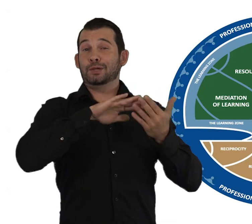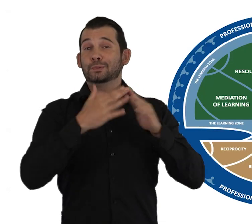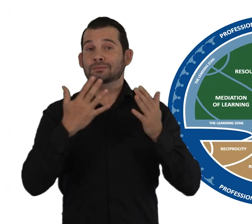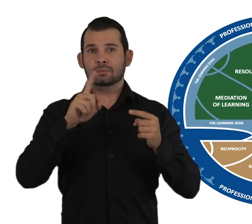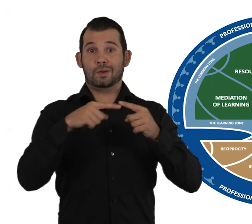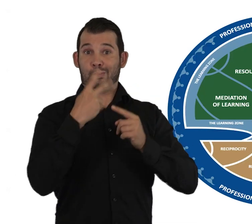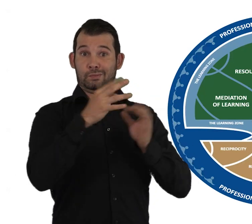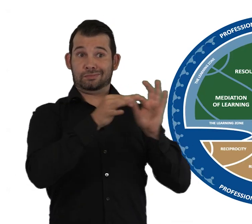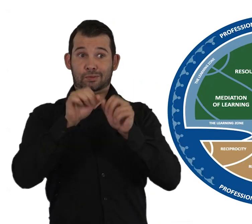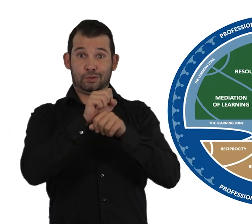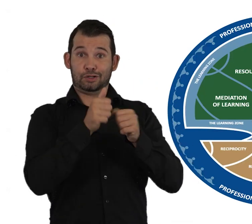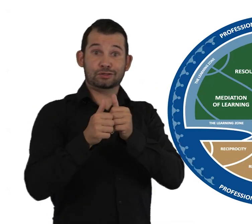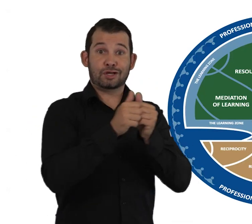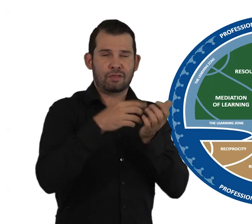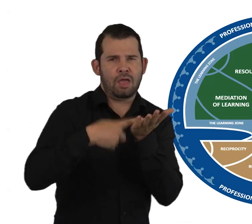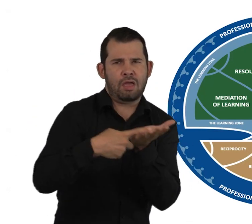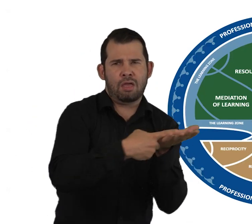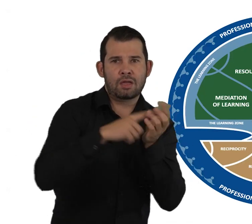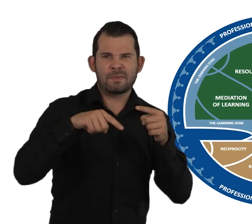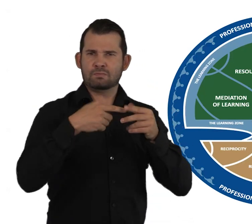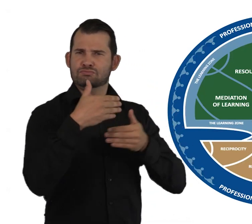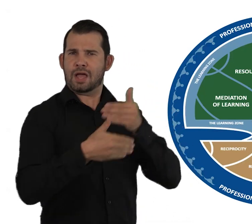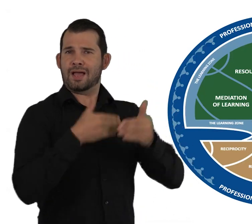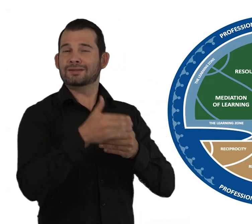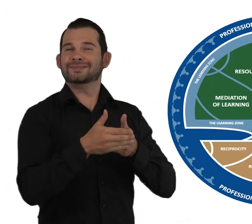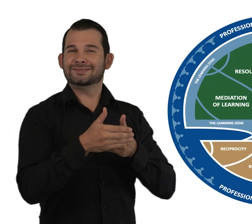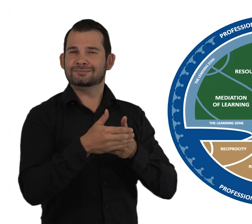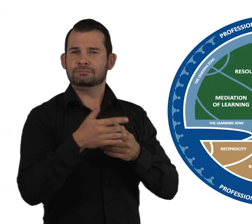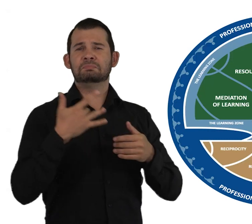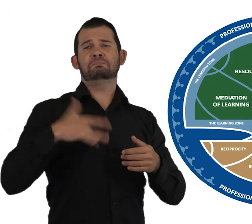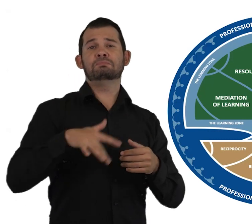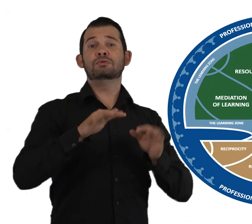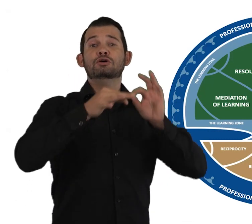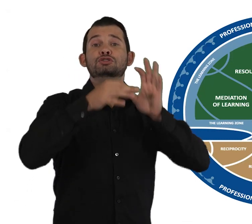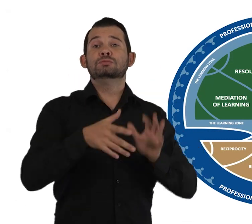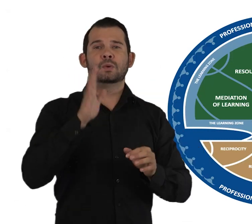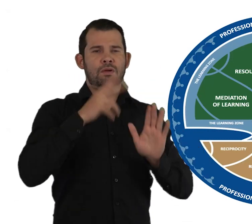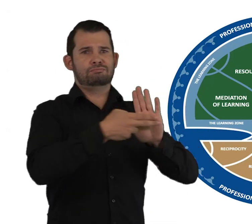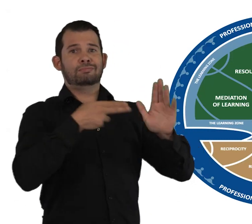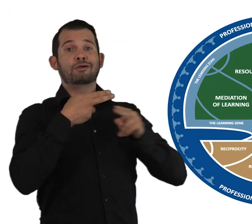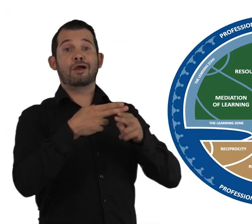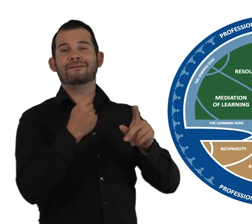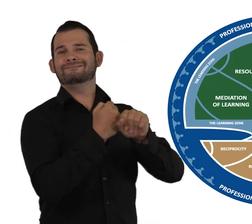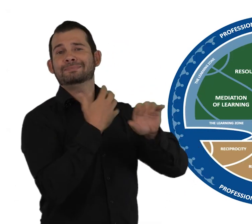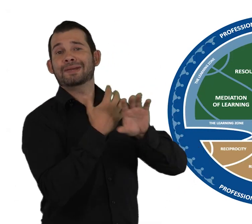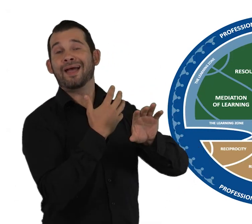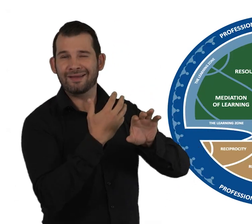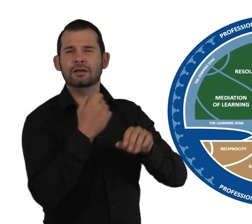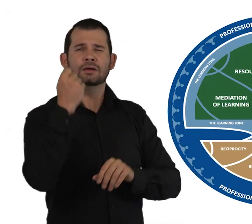work together and dialogue about the process. Typically, interpreters will label this as feedback. However, within